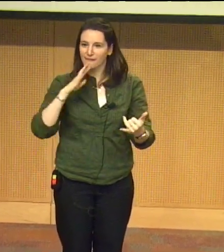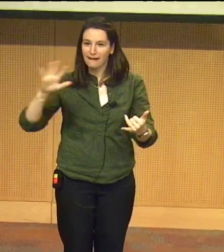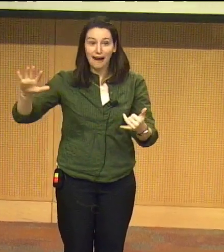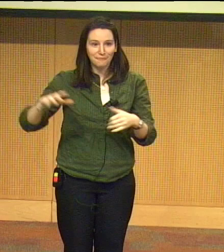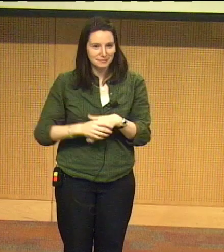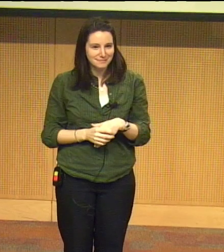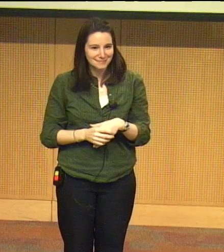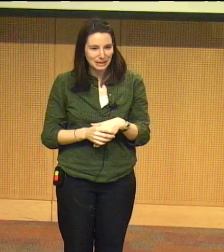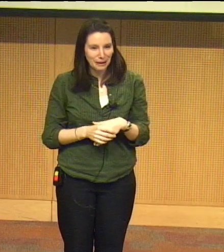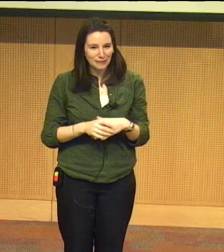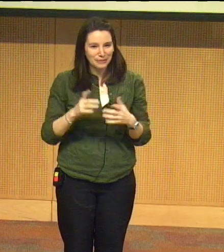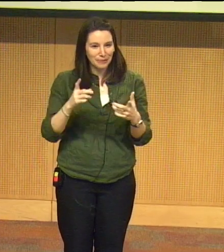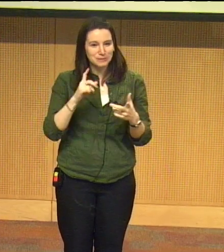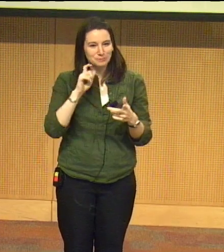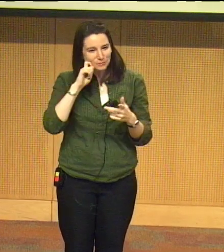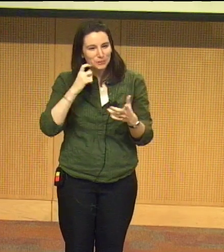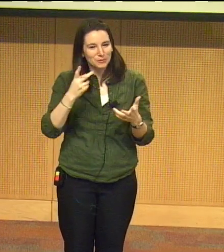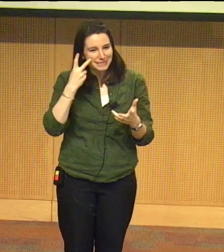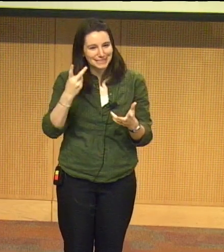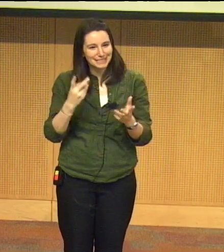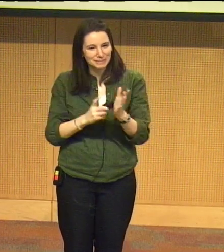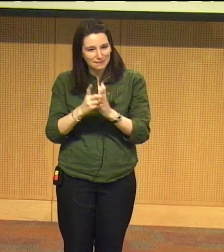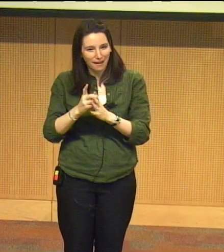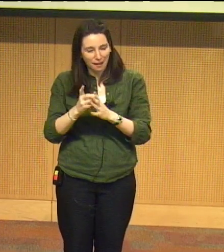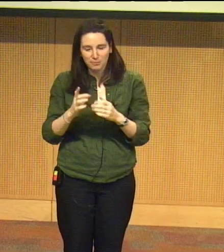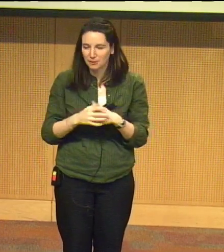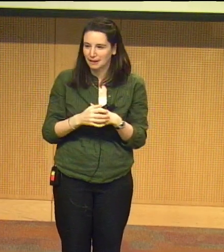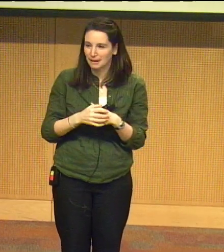5. So it's cool to see them develop. Okay.